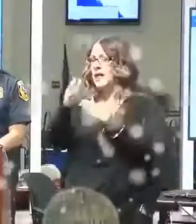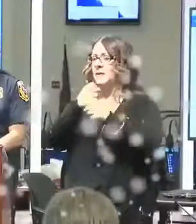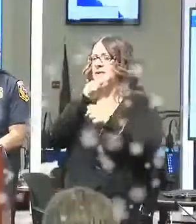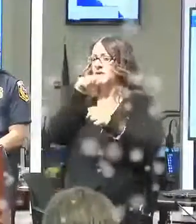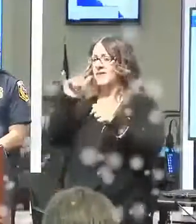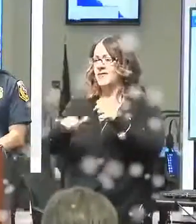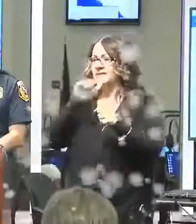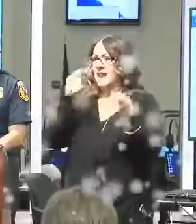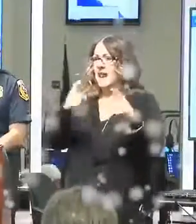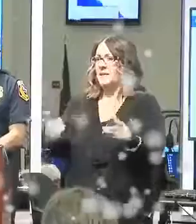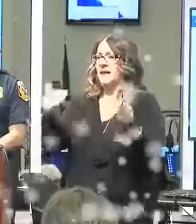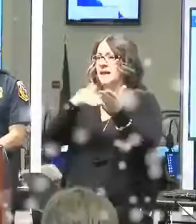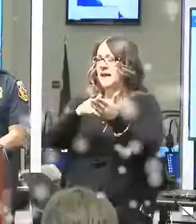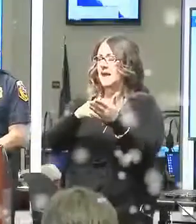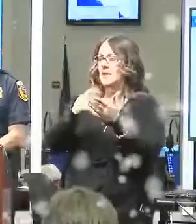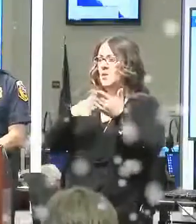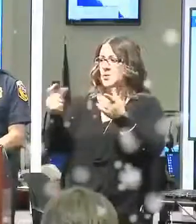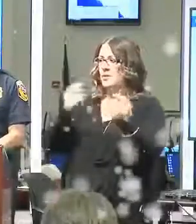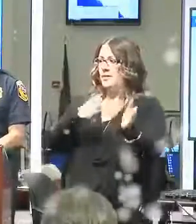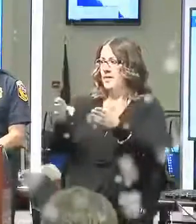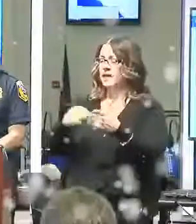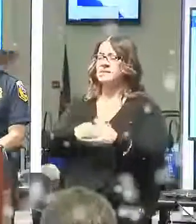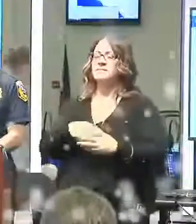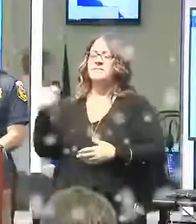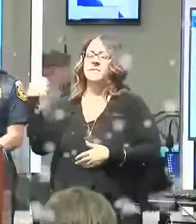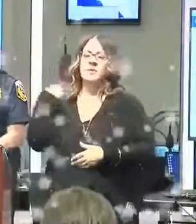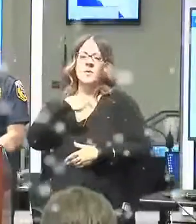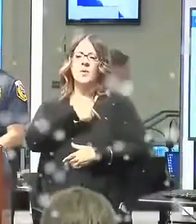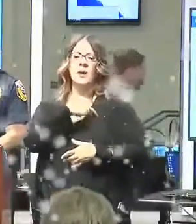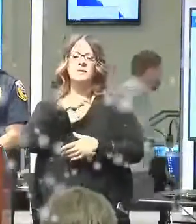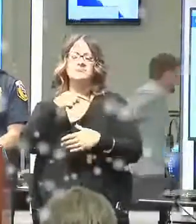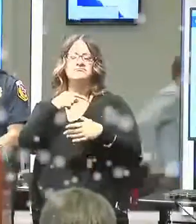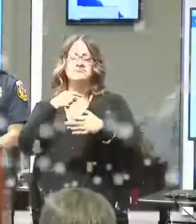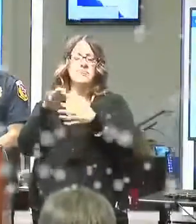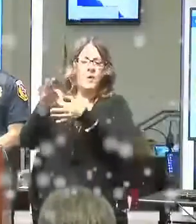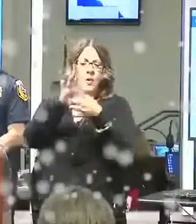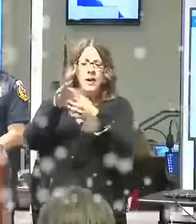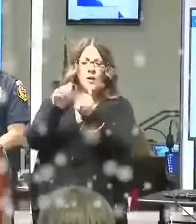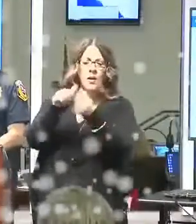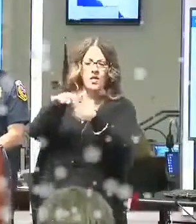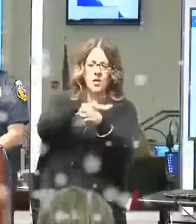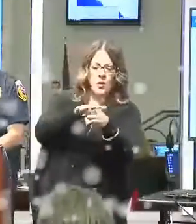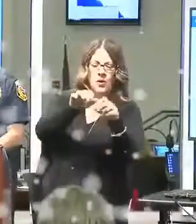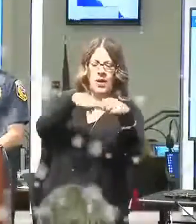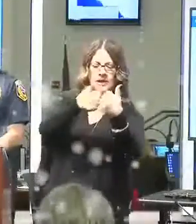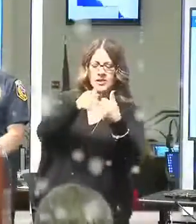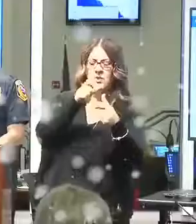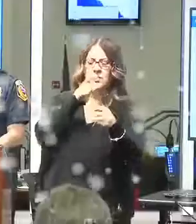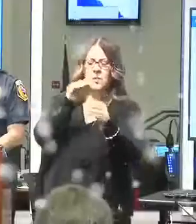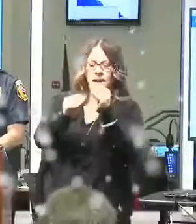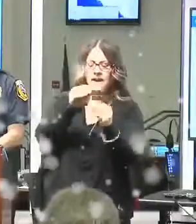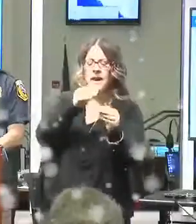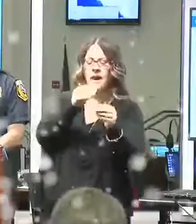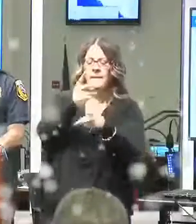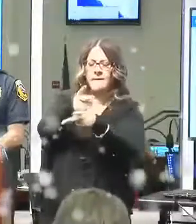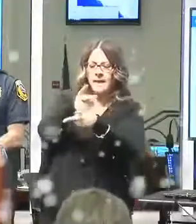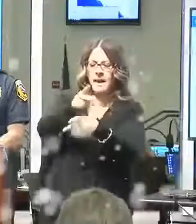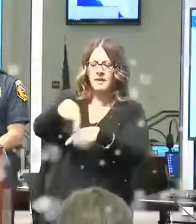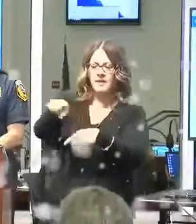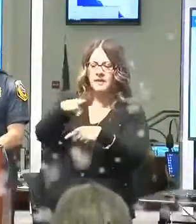Yeah. So through the Flood Operations Center, we coordinate with reservoir managers and local maintaining agencies. As a